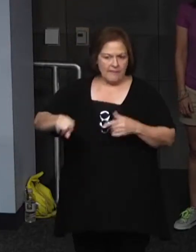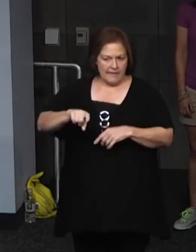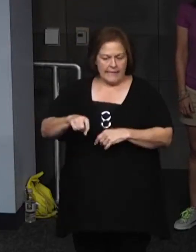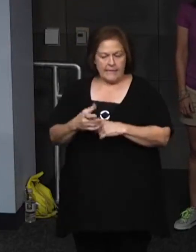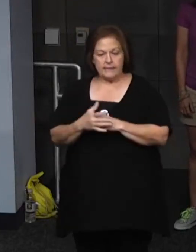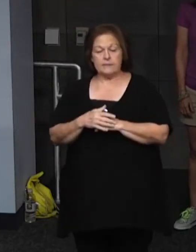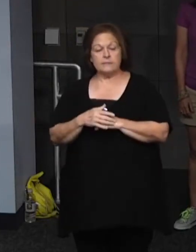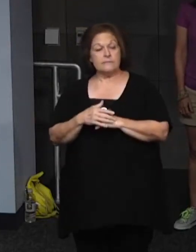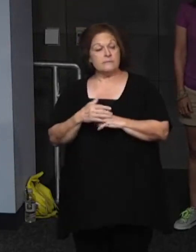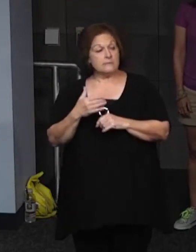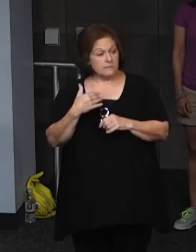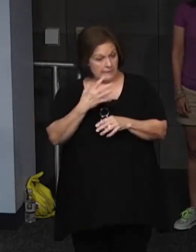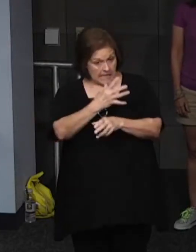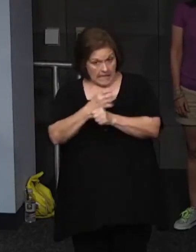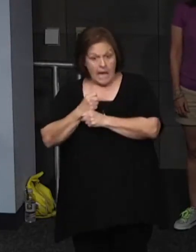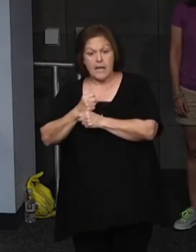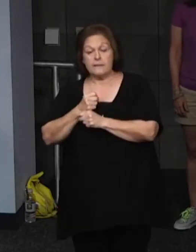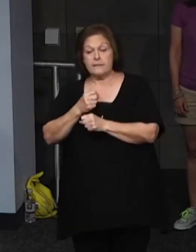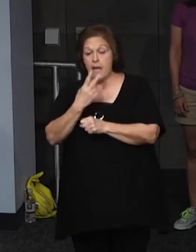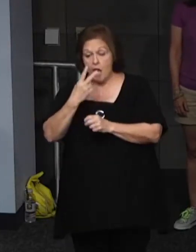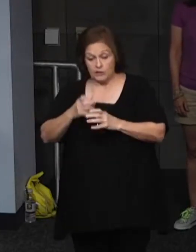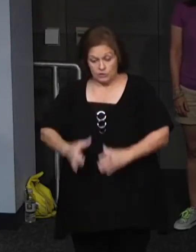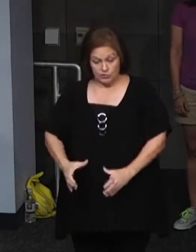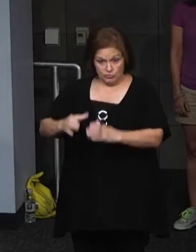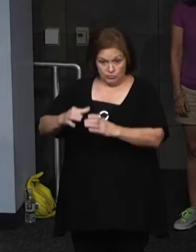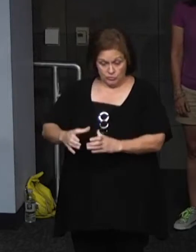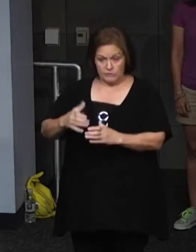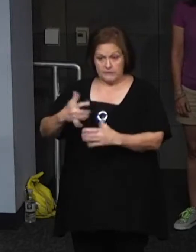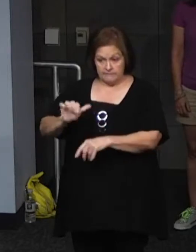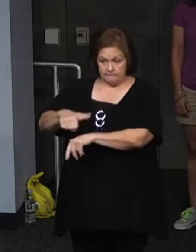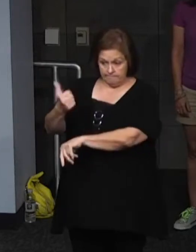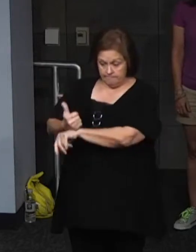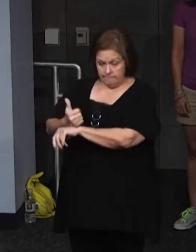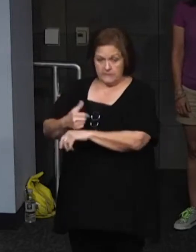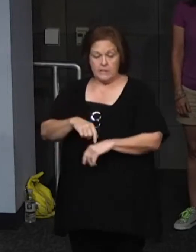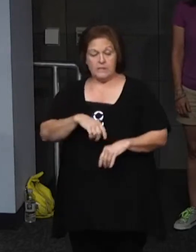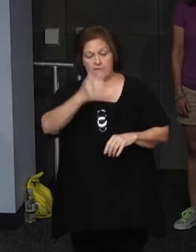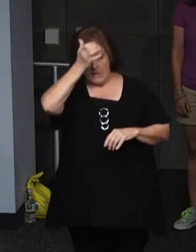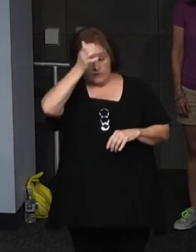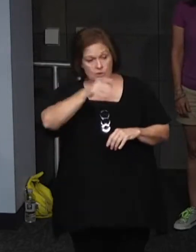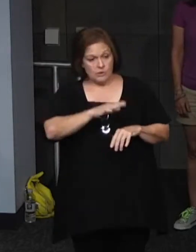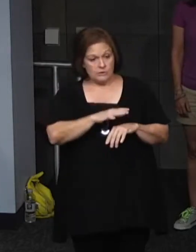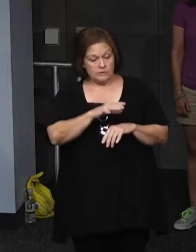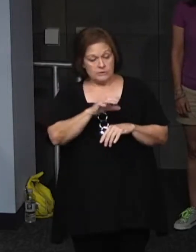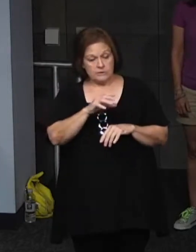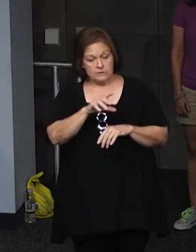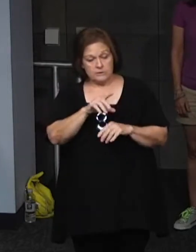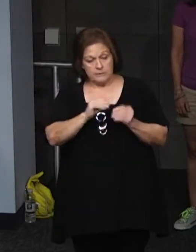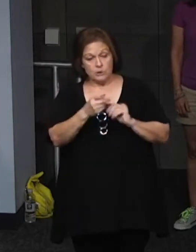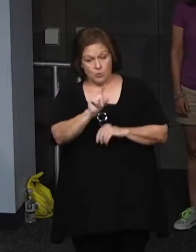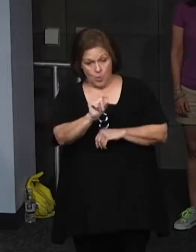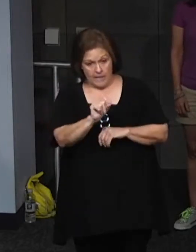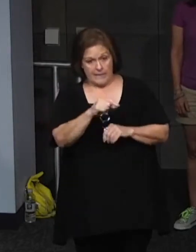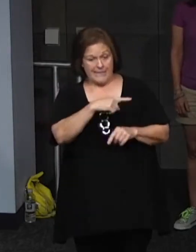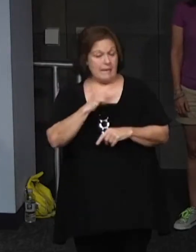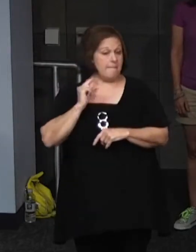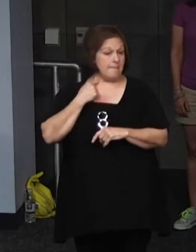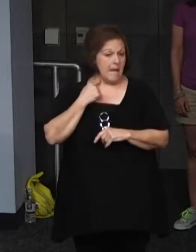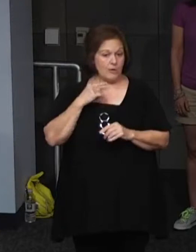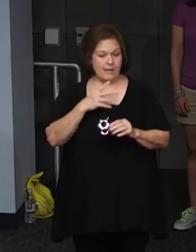We were able to get some oxygen tanks, so the 2 stations, the charging stations at Fire Station 20 on Hudson Street in Metairie,